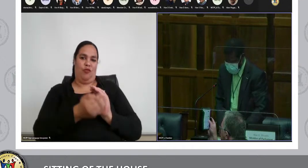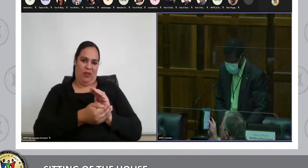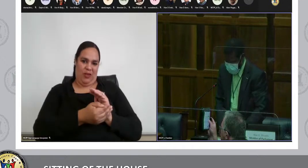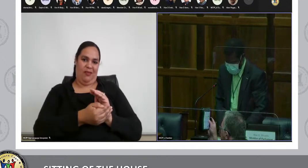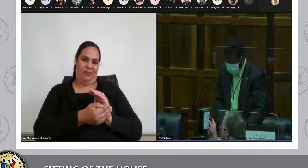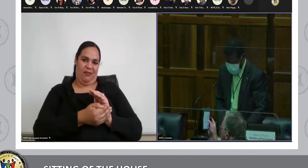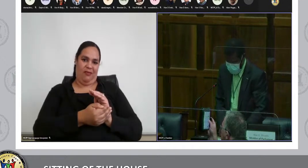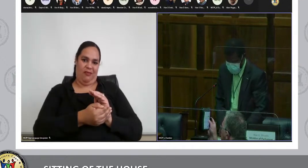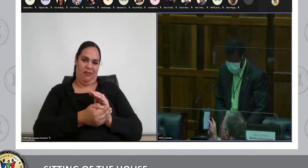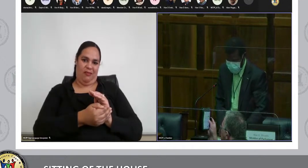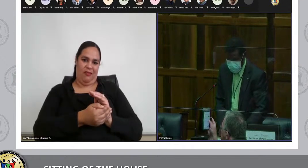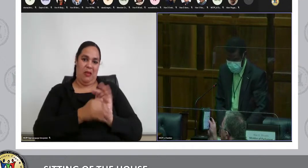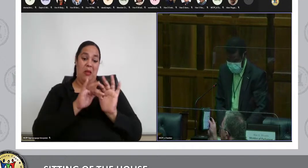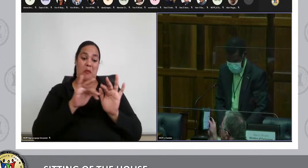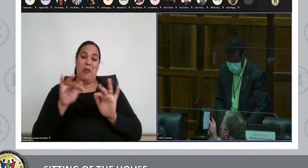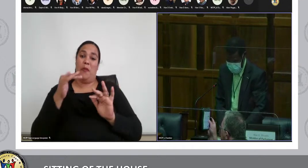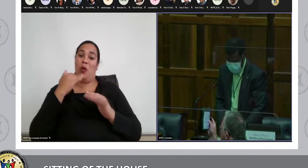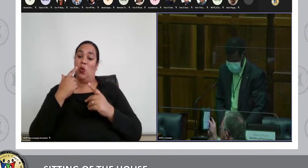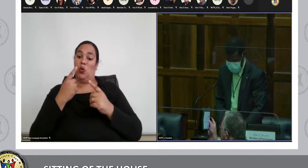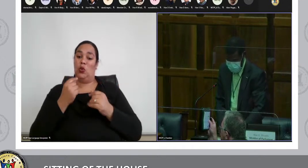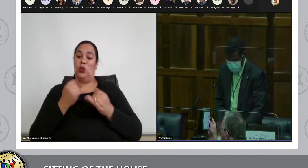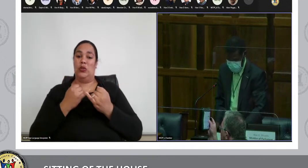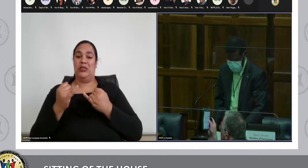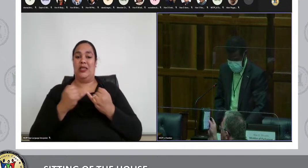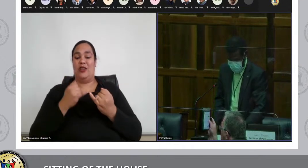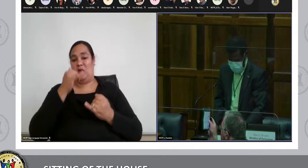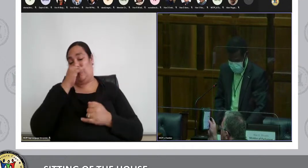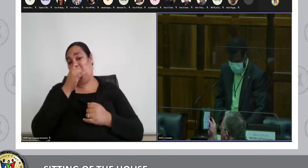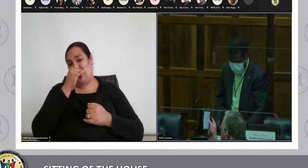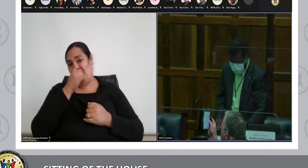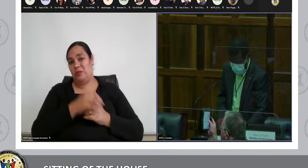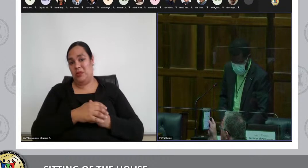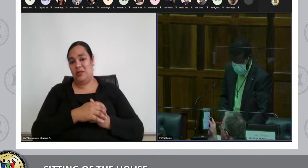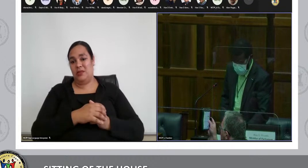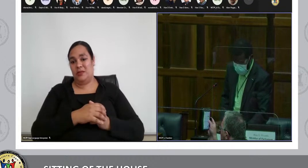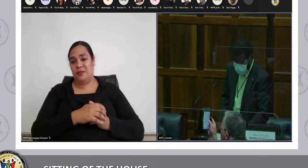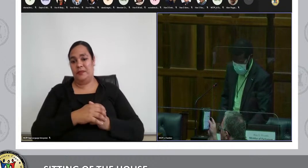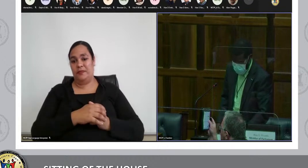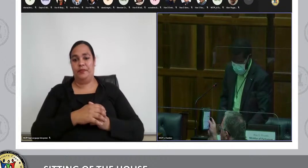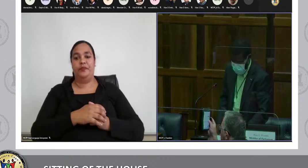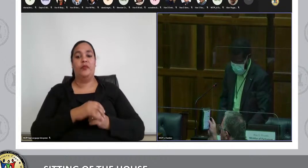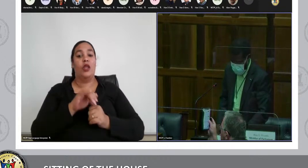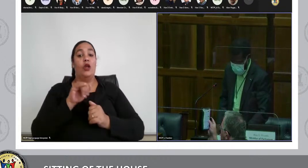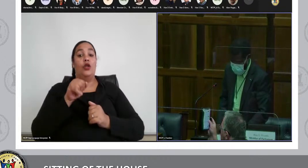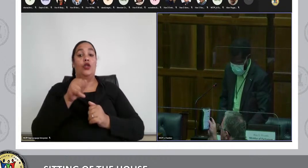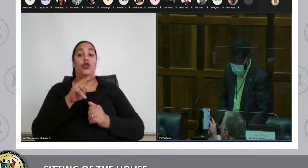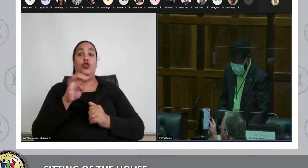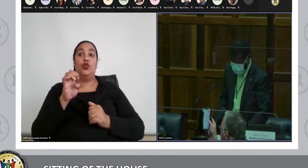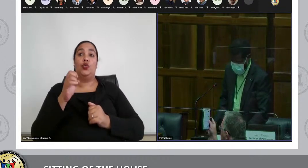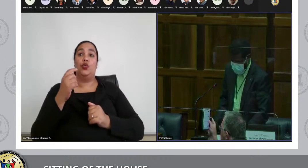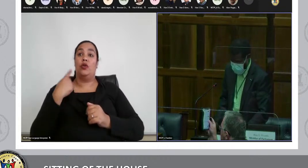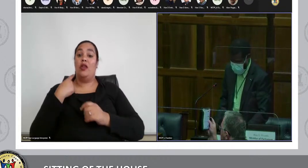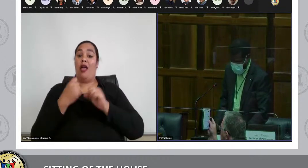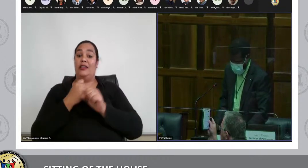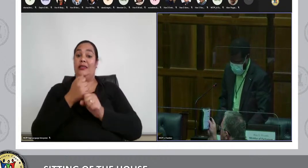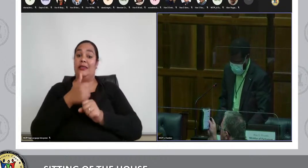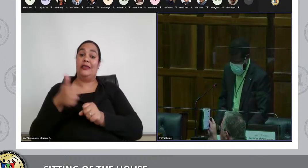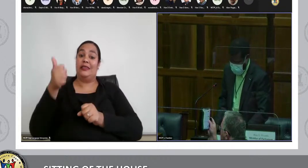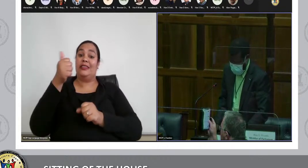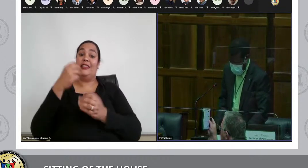alleged perpetrators of sexual crimes. In June last year, a senior